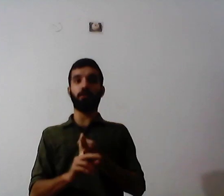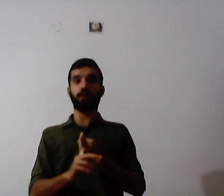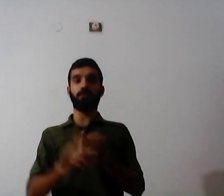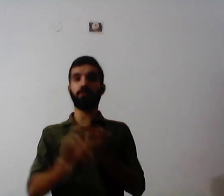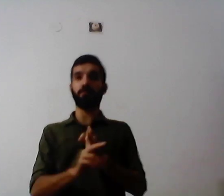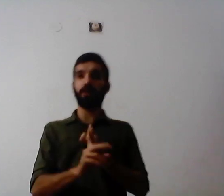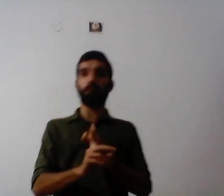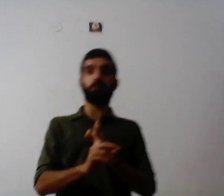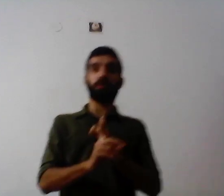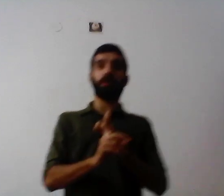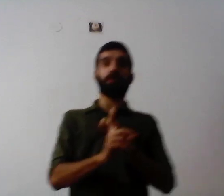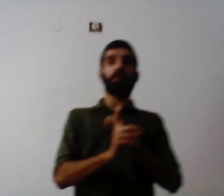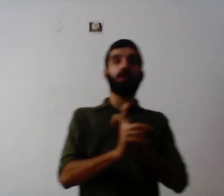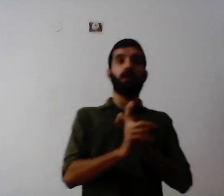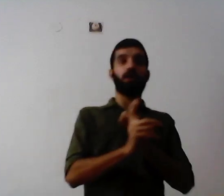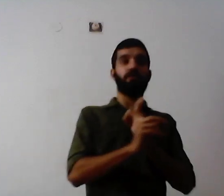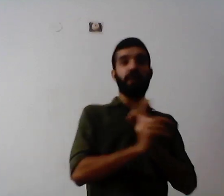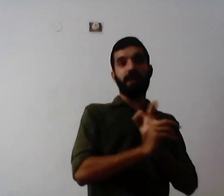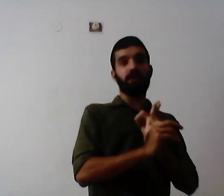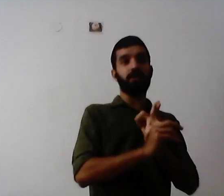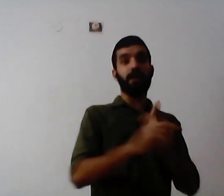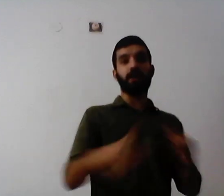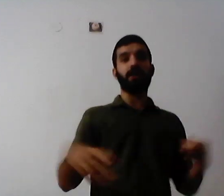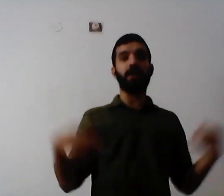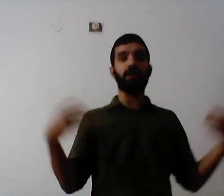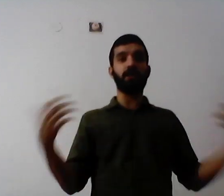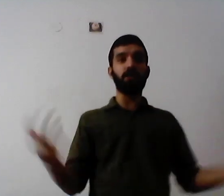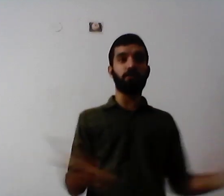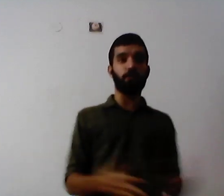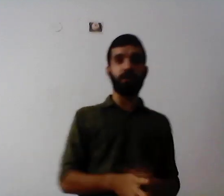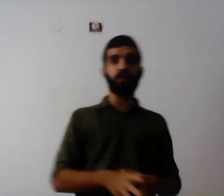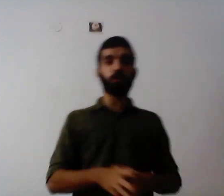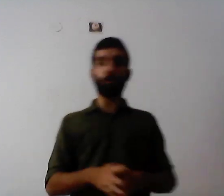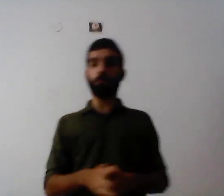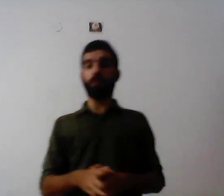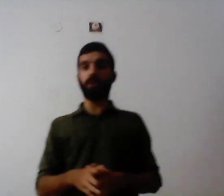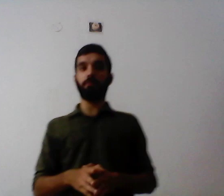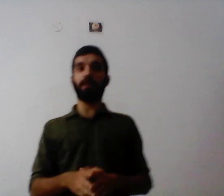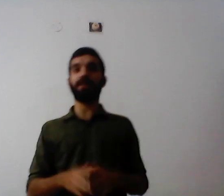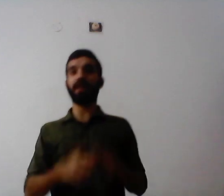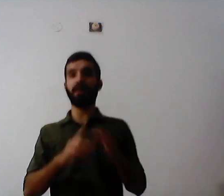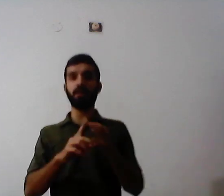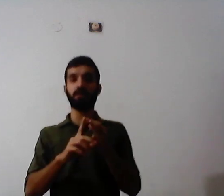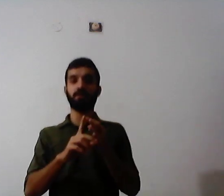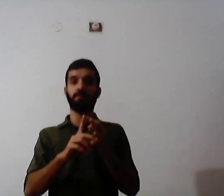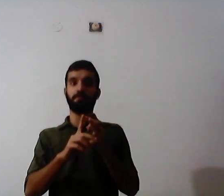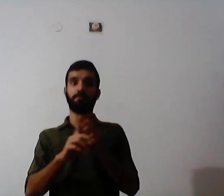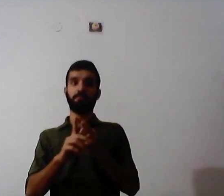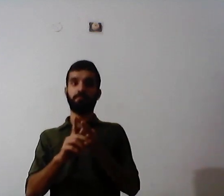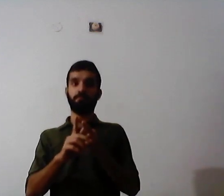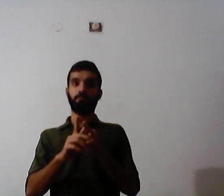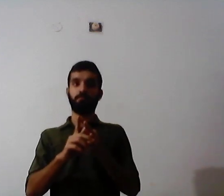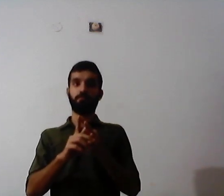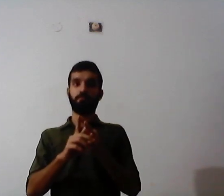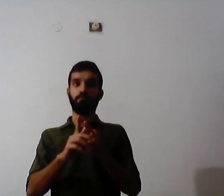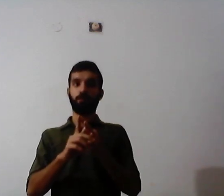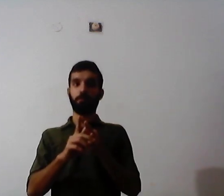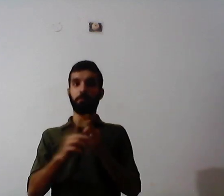one of the very important factor that can influence solubility, and that is, remember